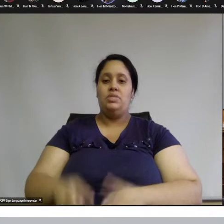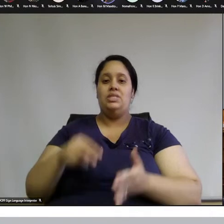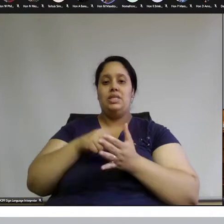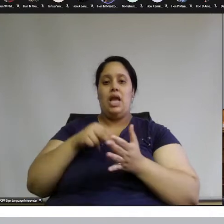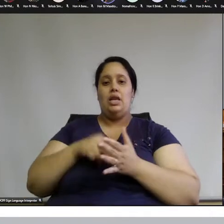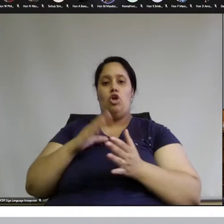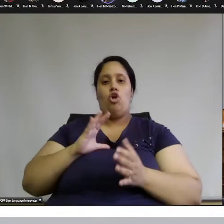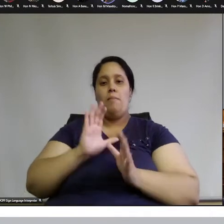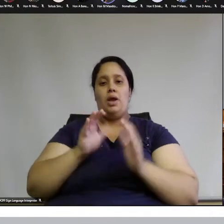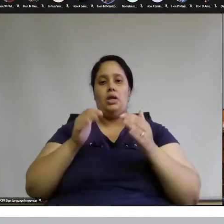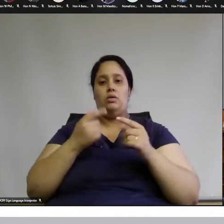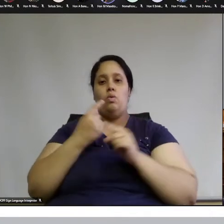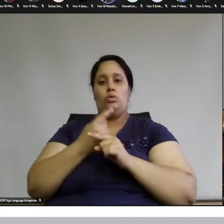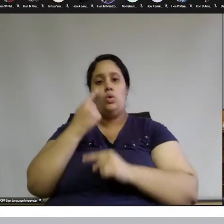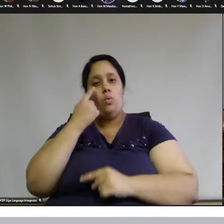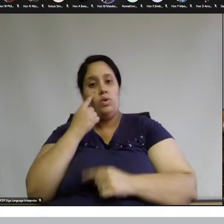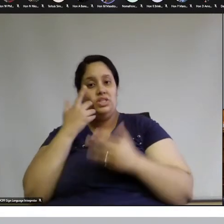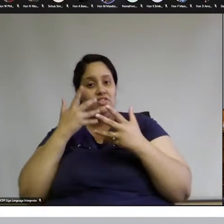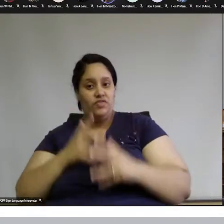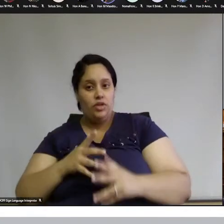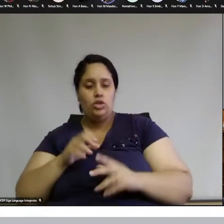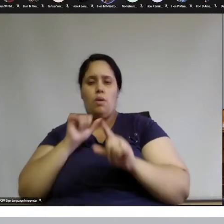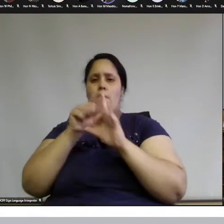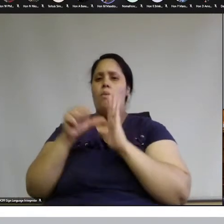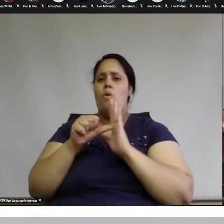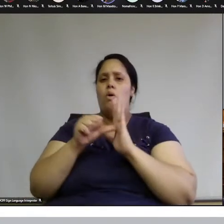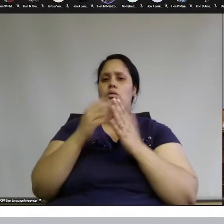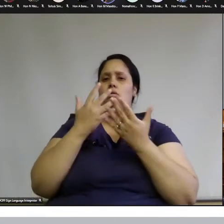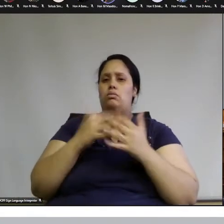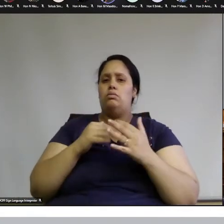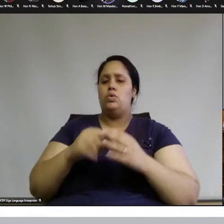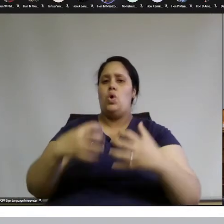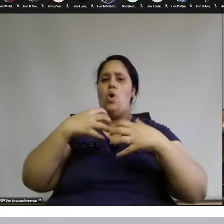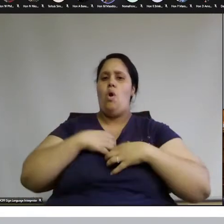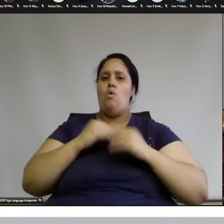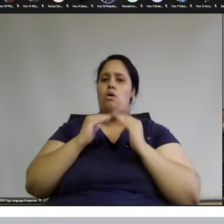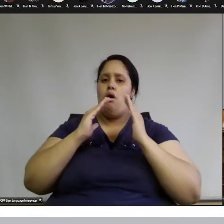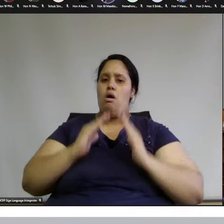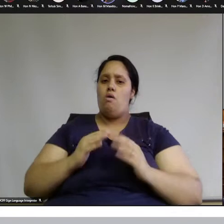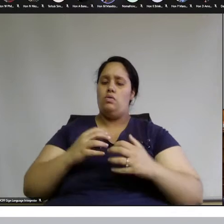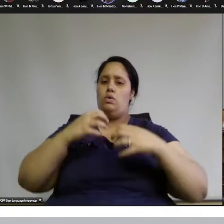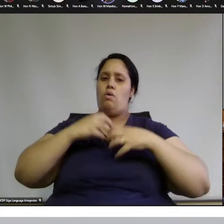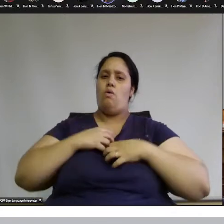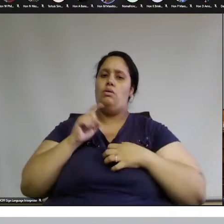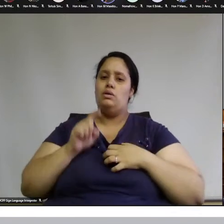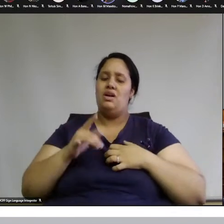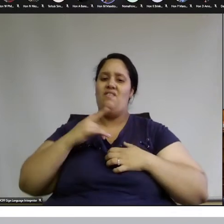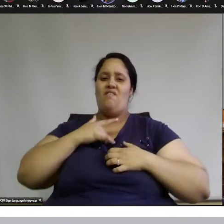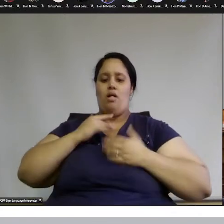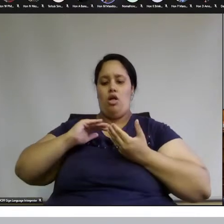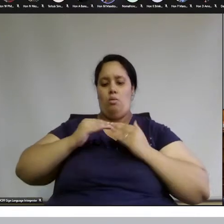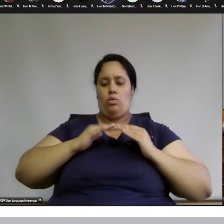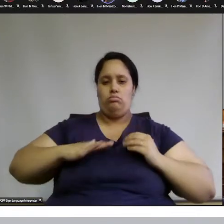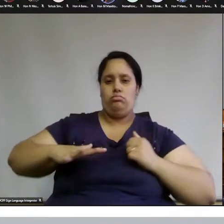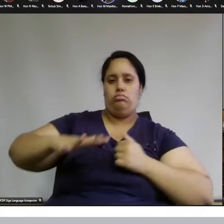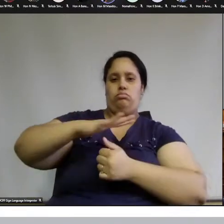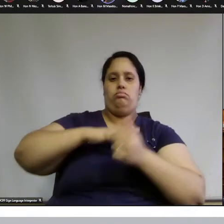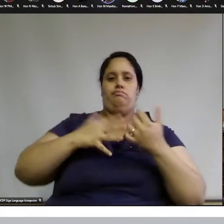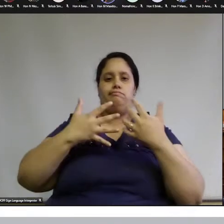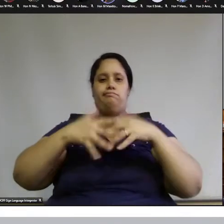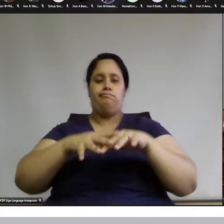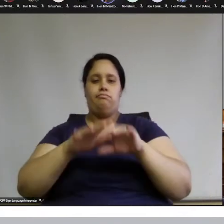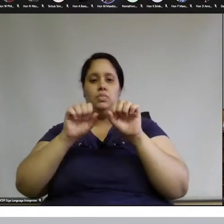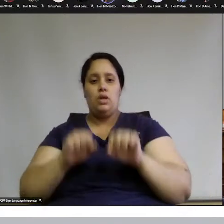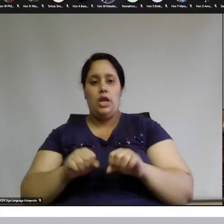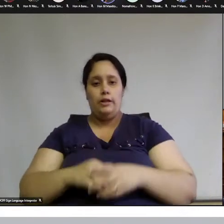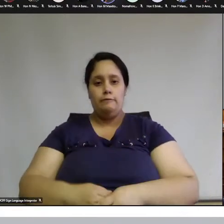Committee has witnessed firsthand the importance of owning your home and the sense of community that it can bring.